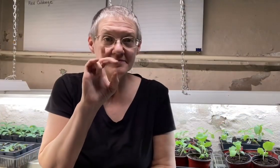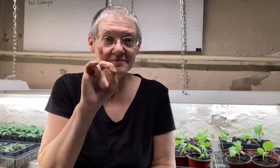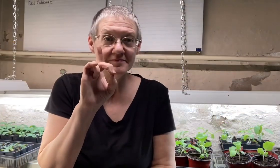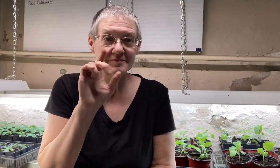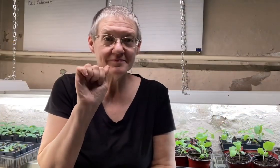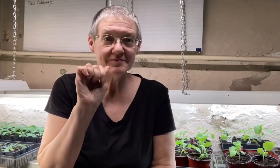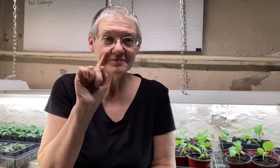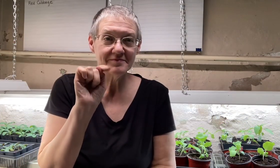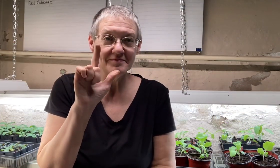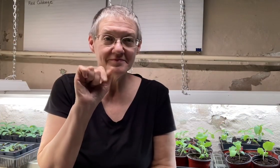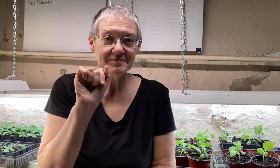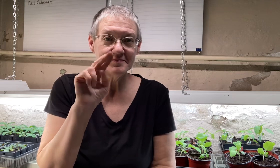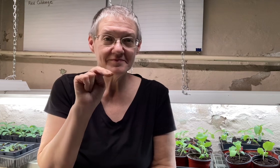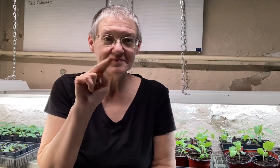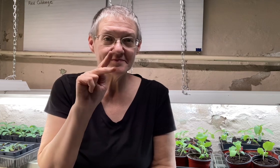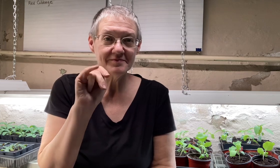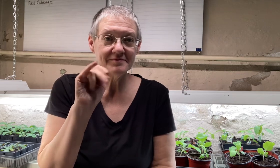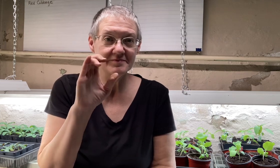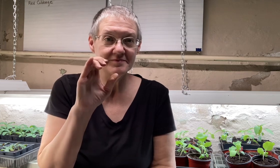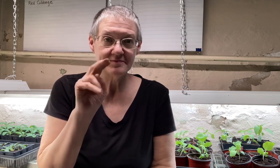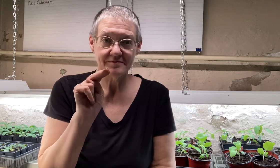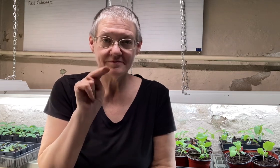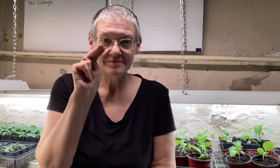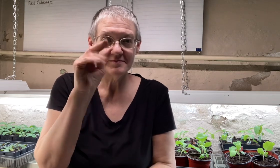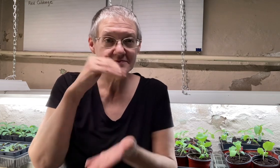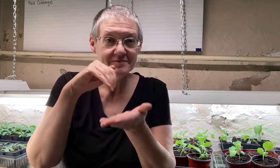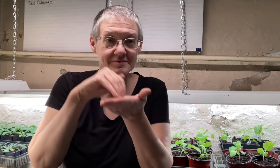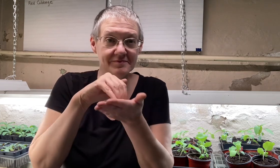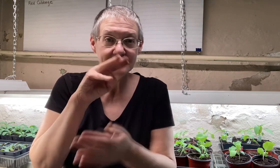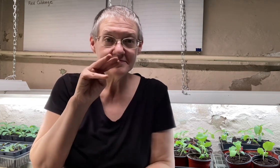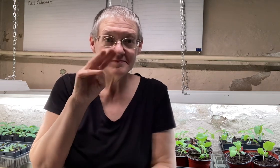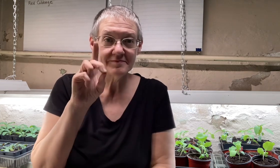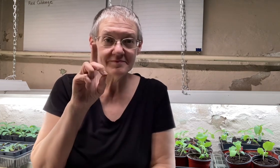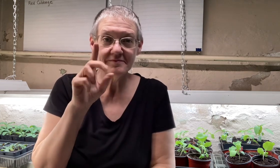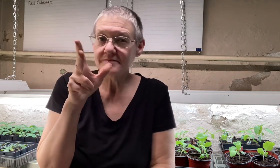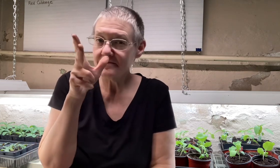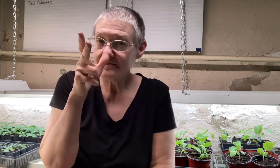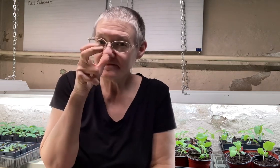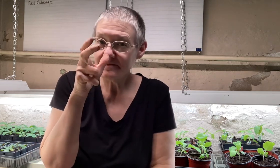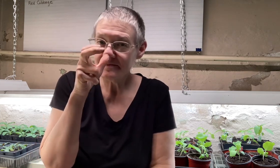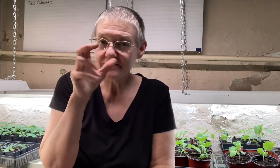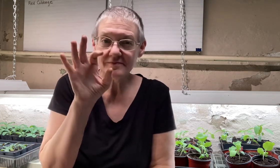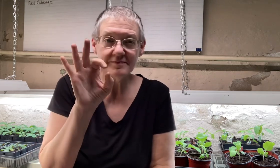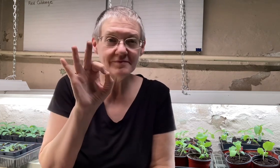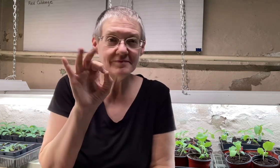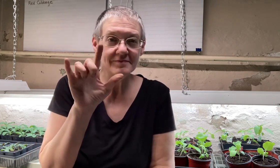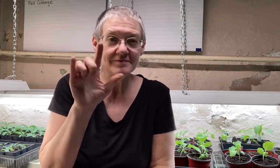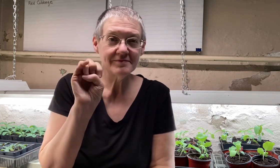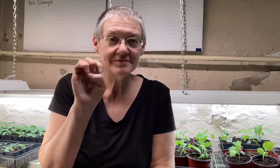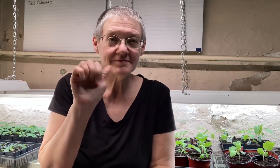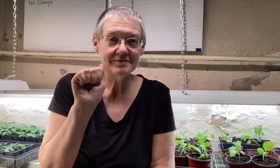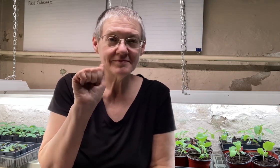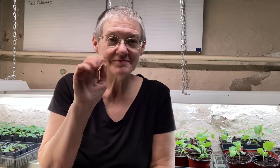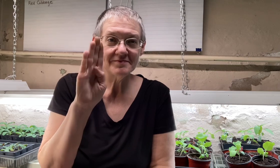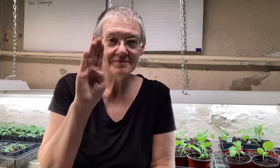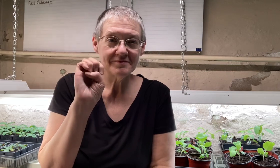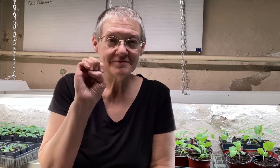Now here in the Mid-Atlantic, in north central Maryland, flea beetles are a problem.